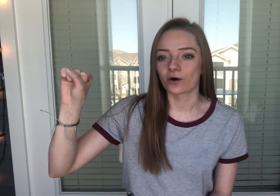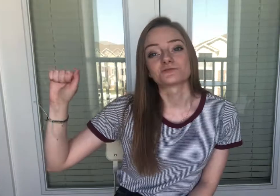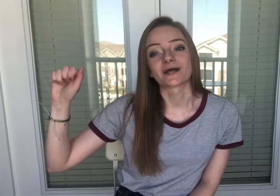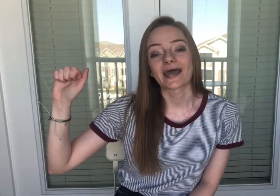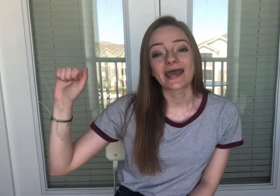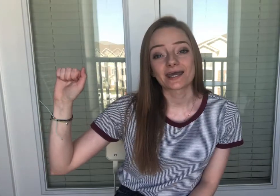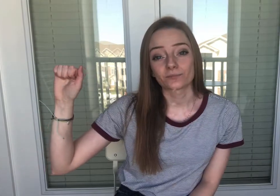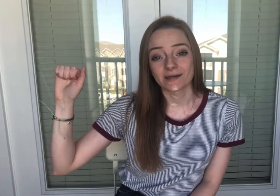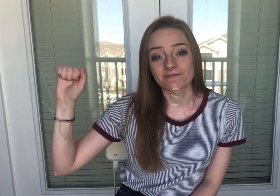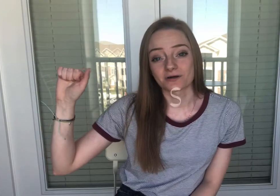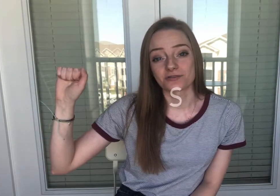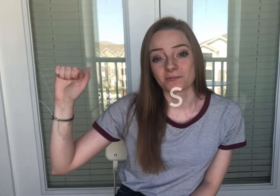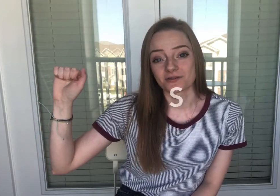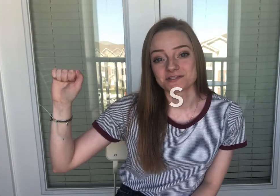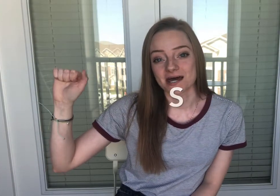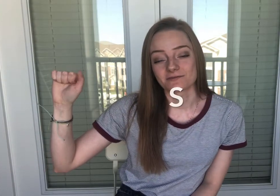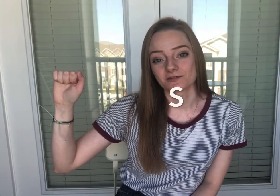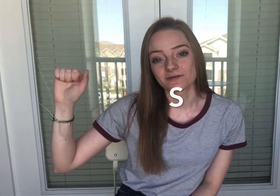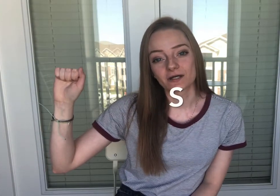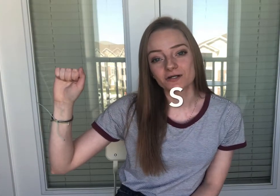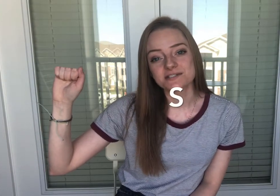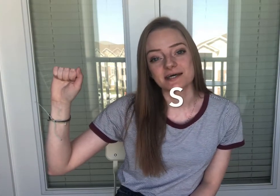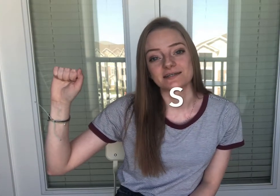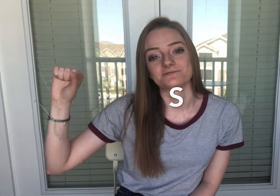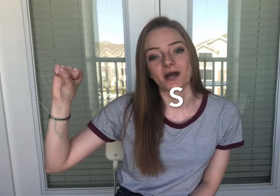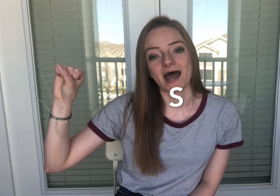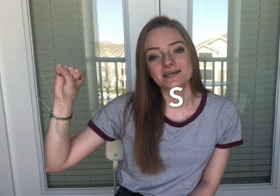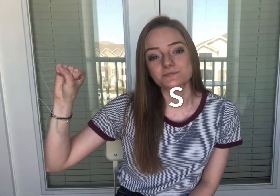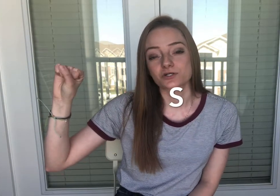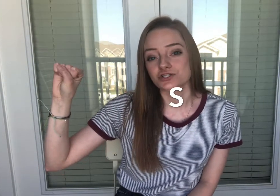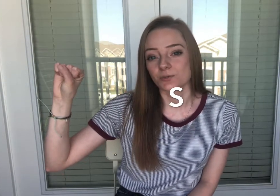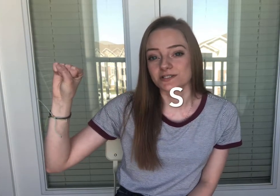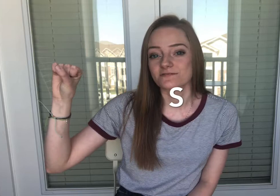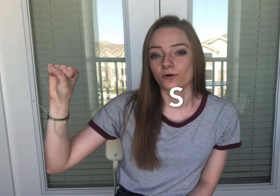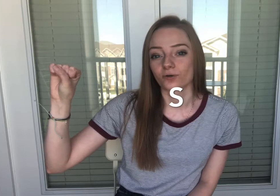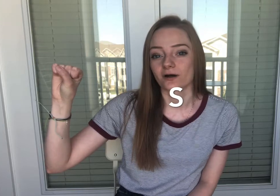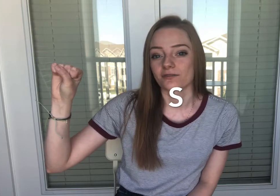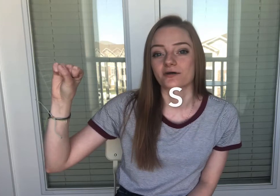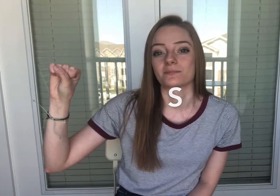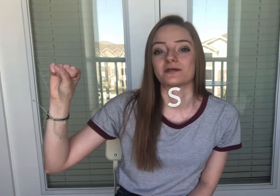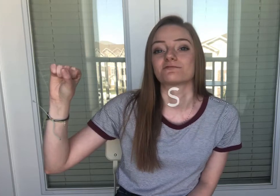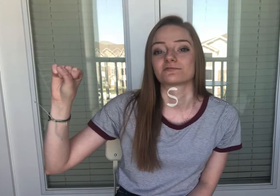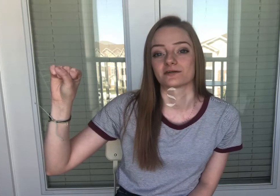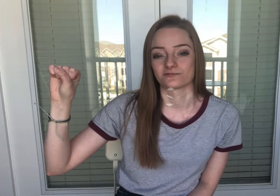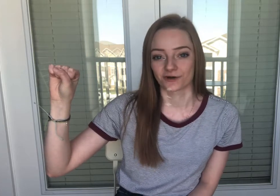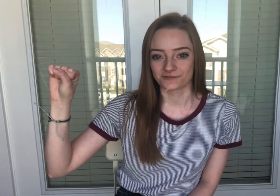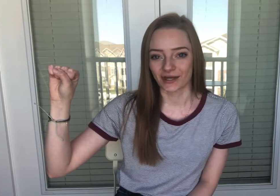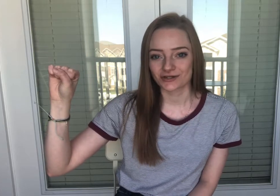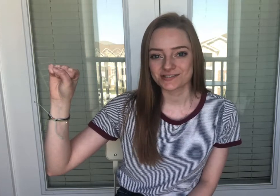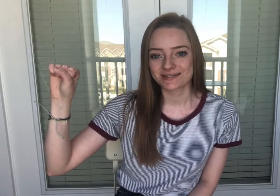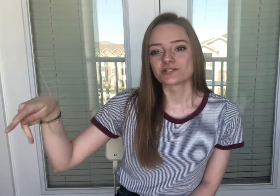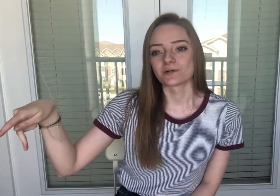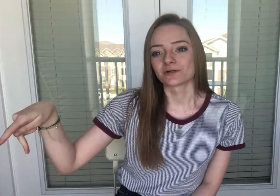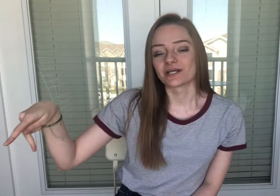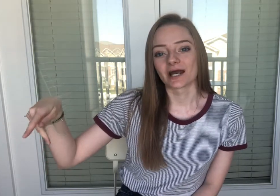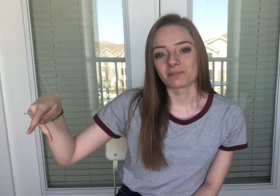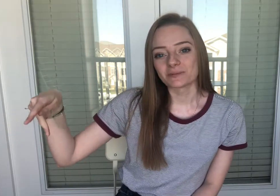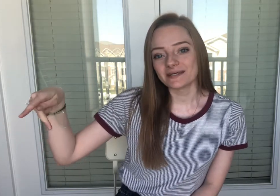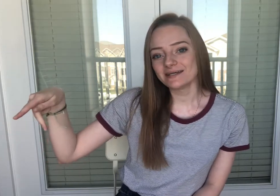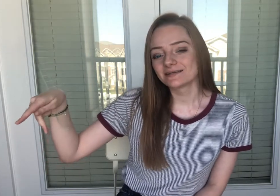For A, we have our thumb on the side of our fingers, and then for S, we're just going to fold our thumb in front of our fingers. So we were here at P,